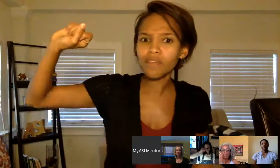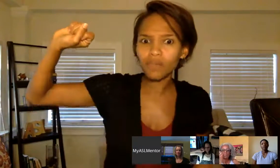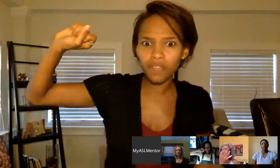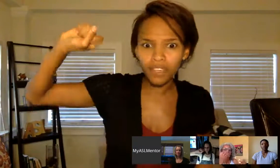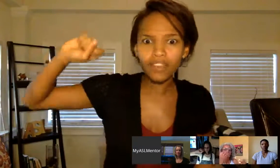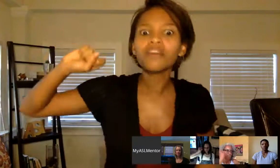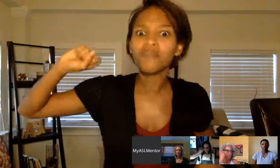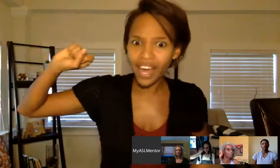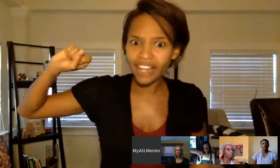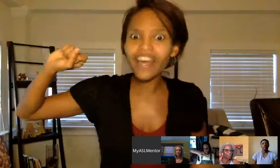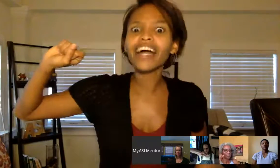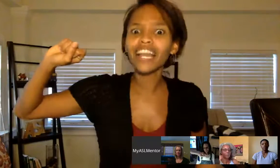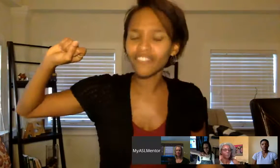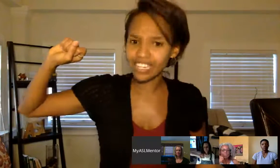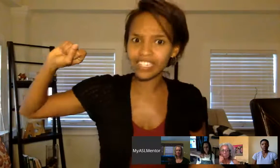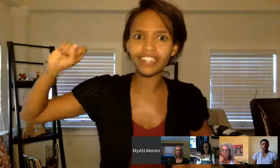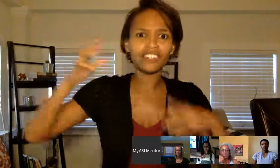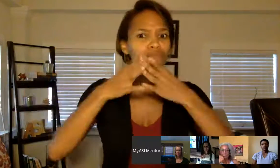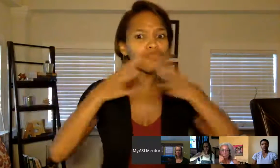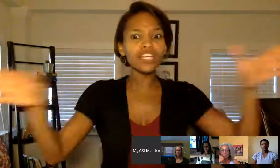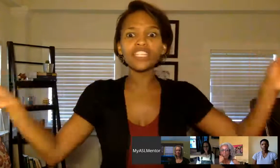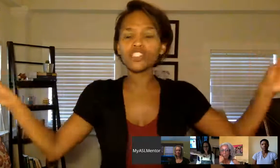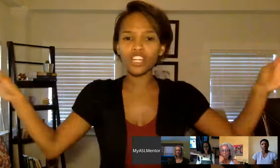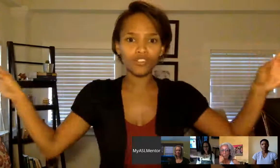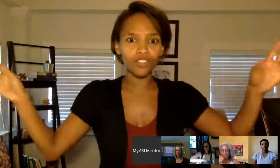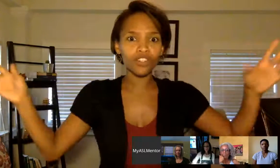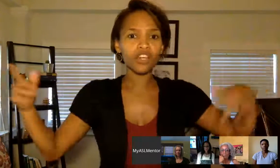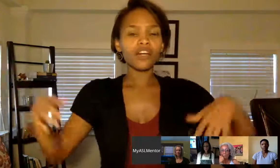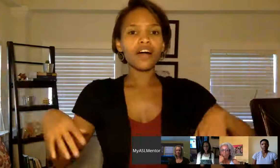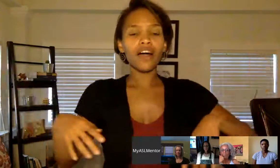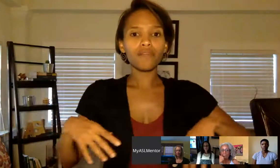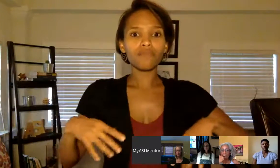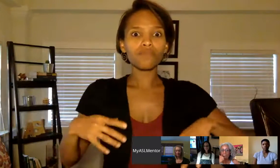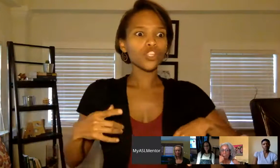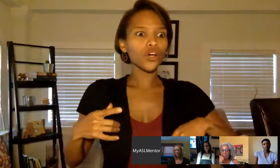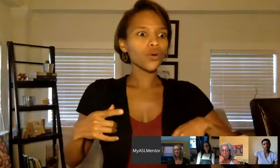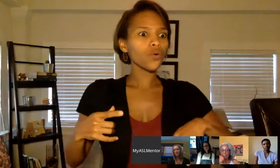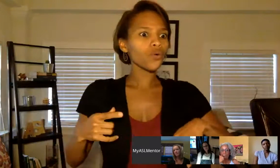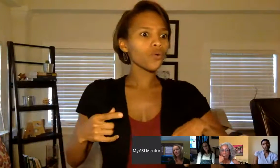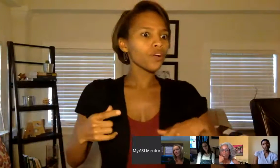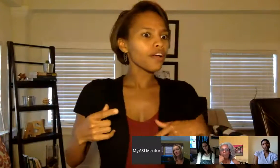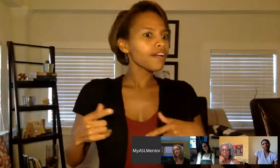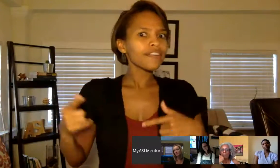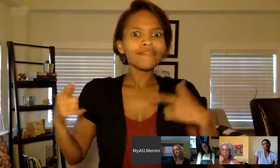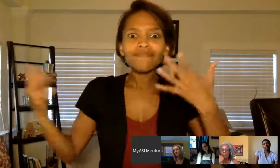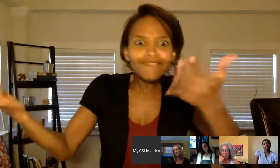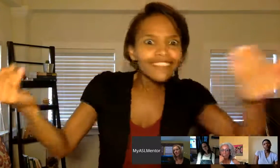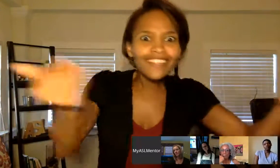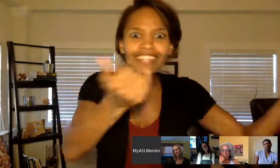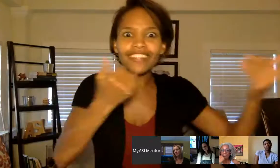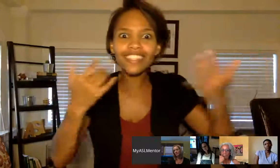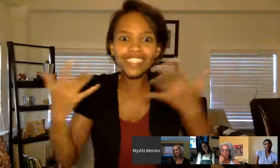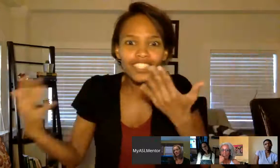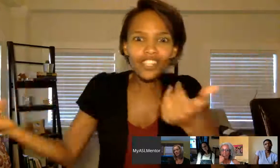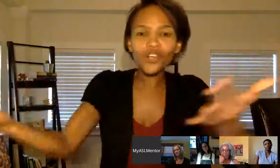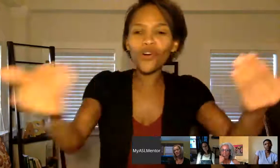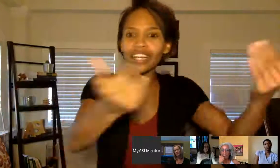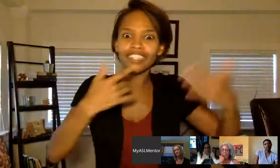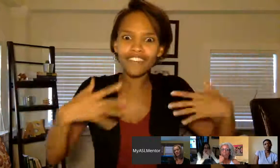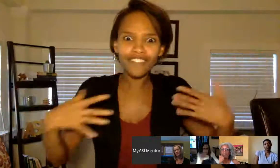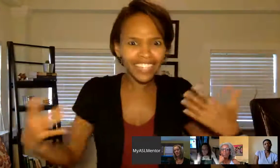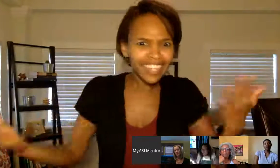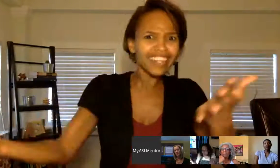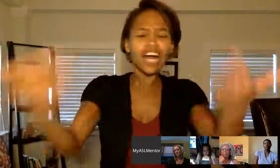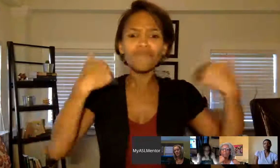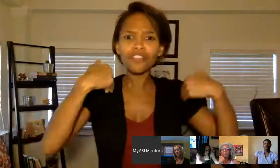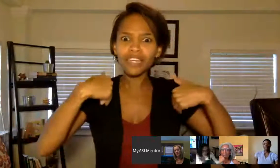protests, maybe. That kind of idea, something really general. So this whole idea